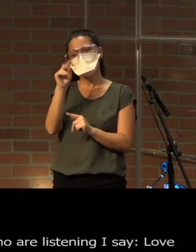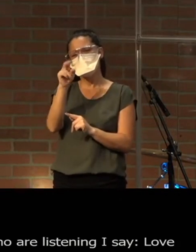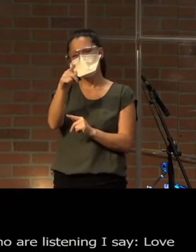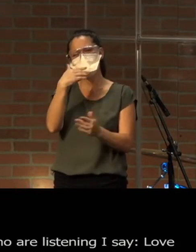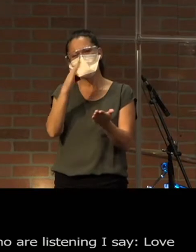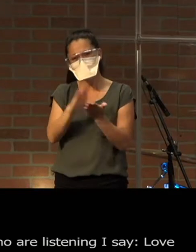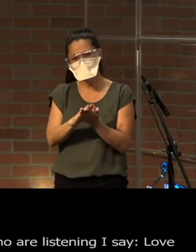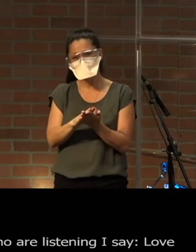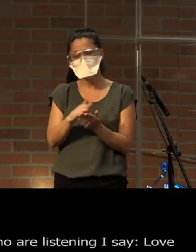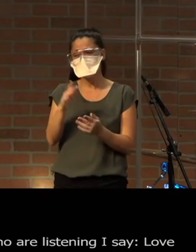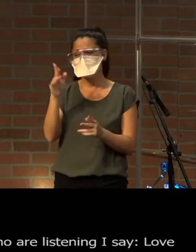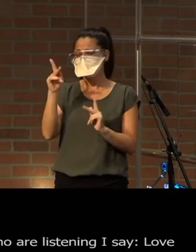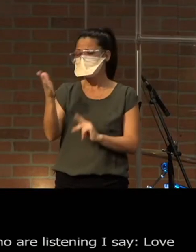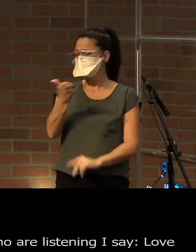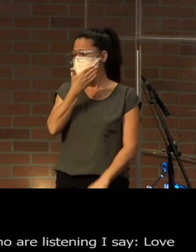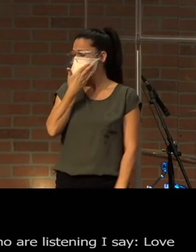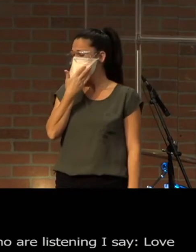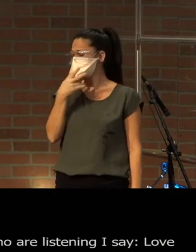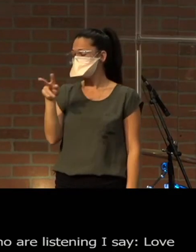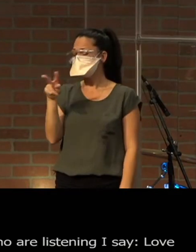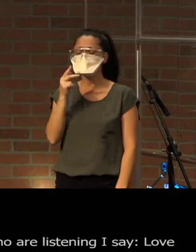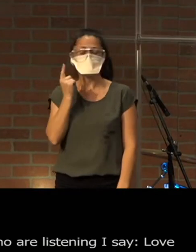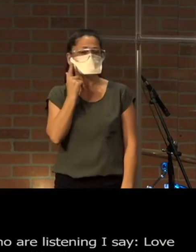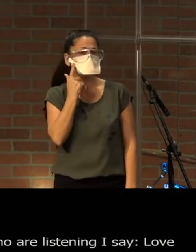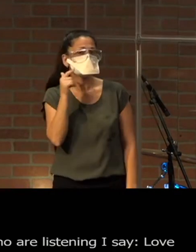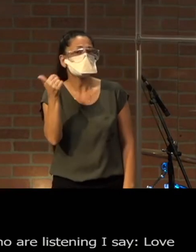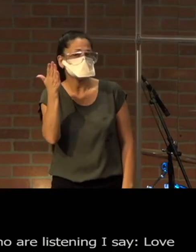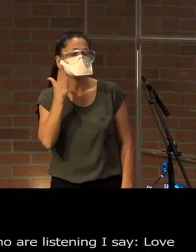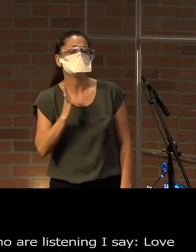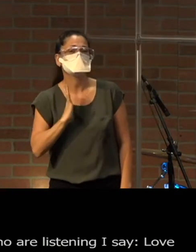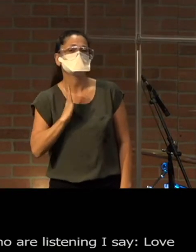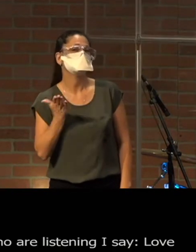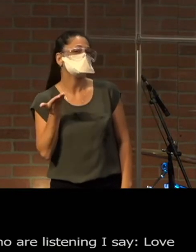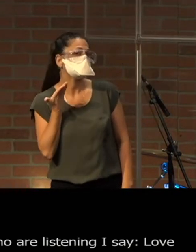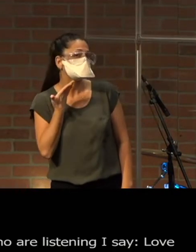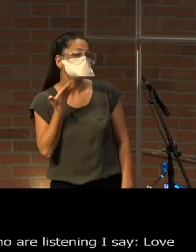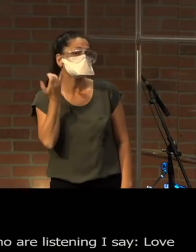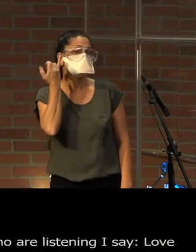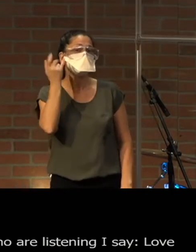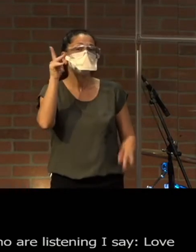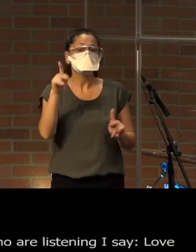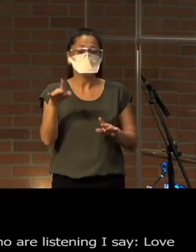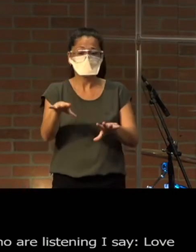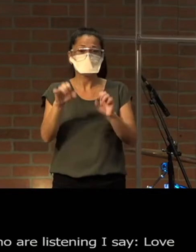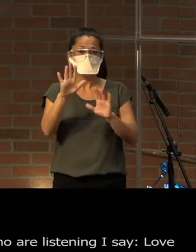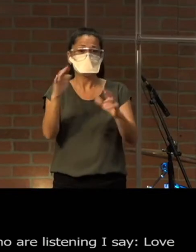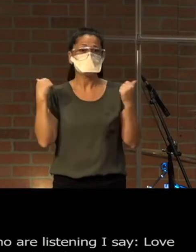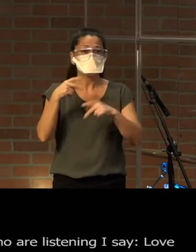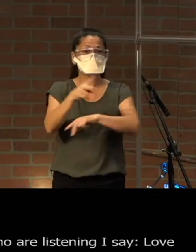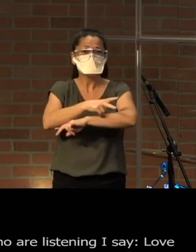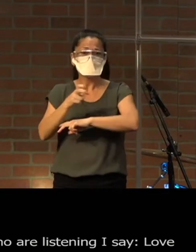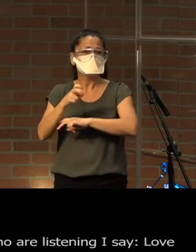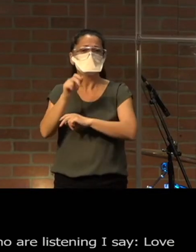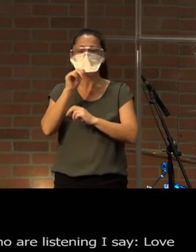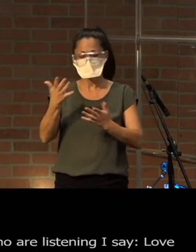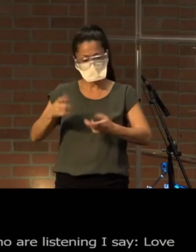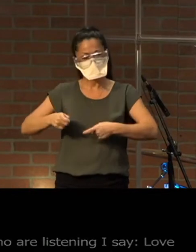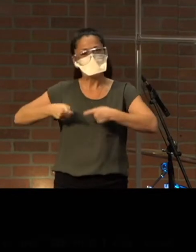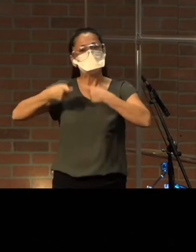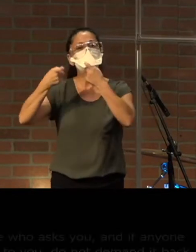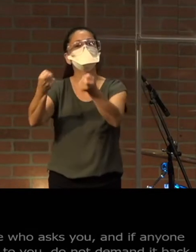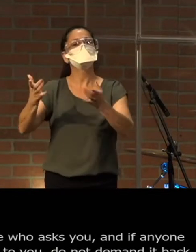cheek, turn to them the other also. If someone takes your coat, do not withhold your shirt from them.